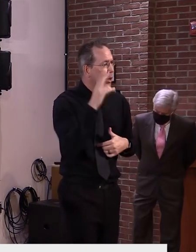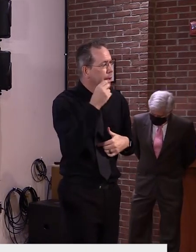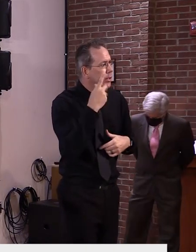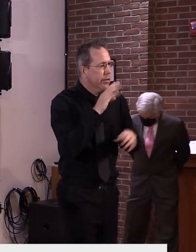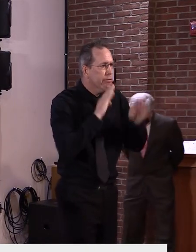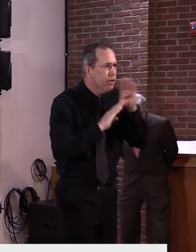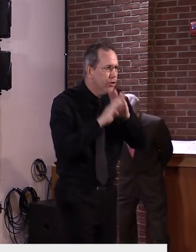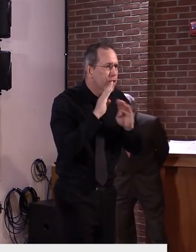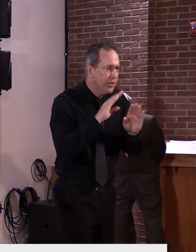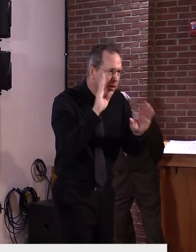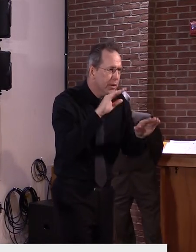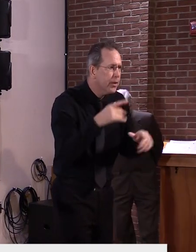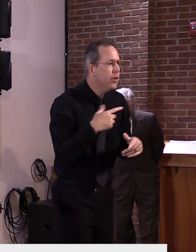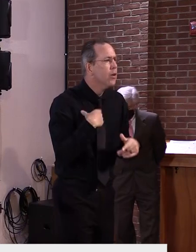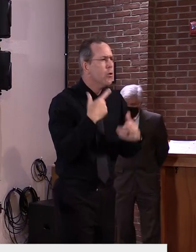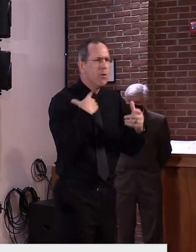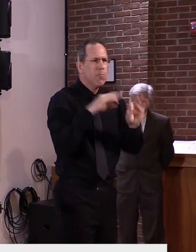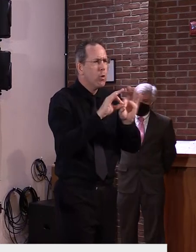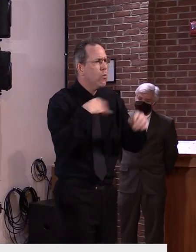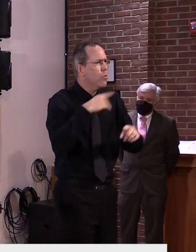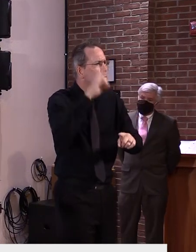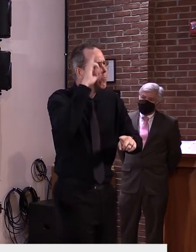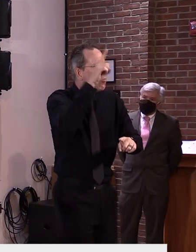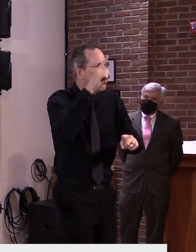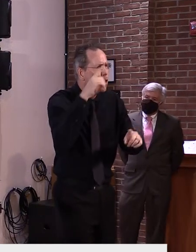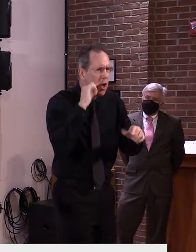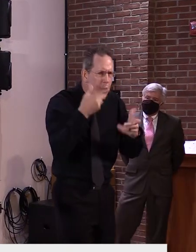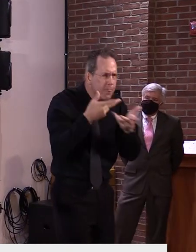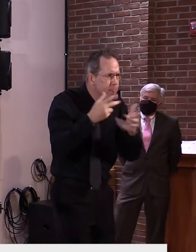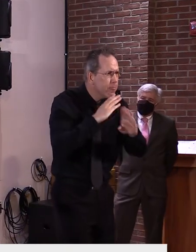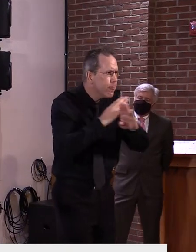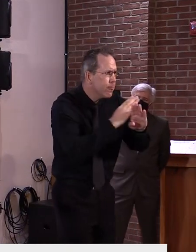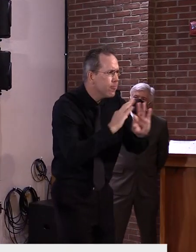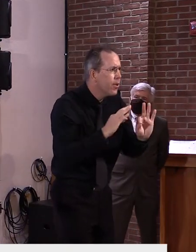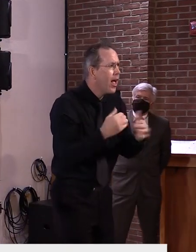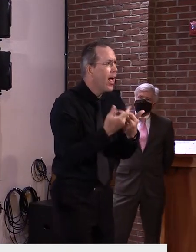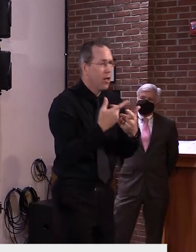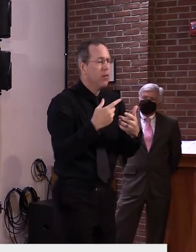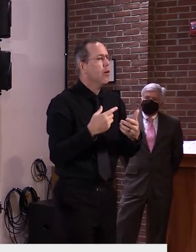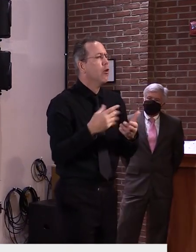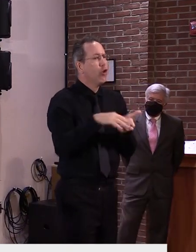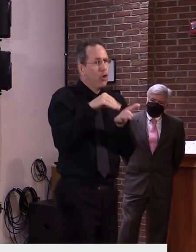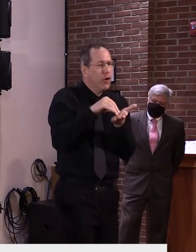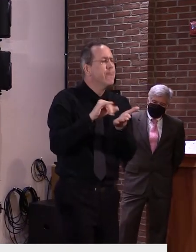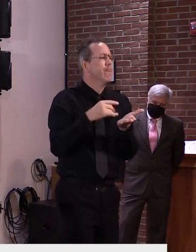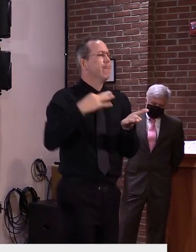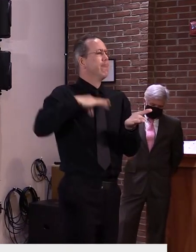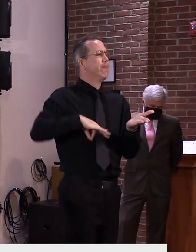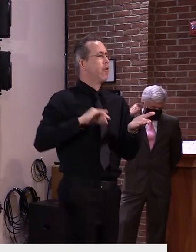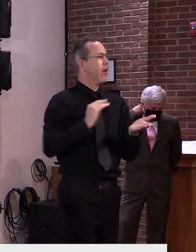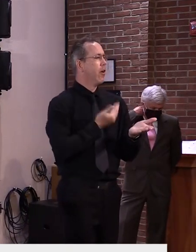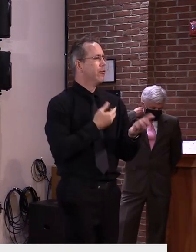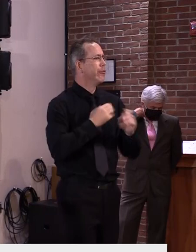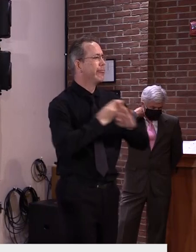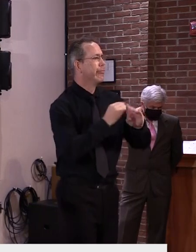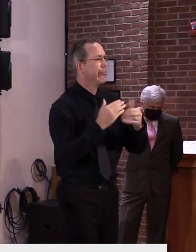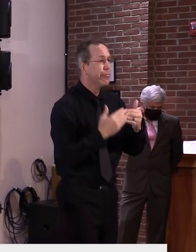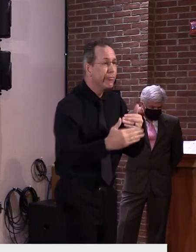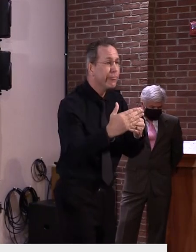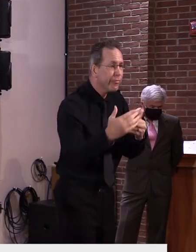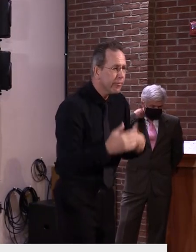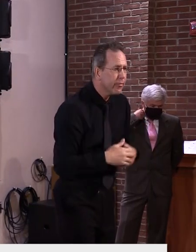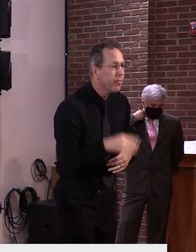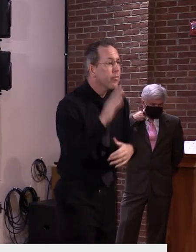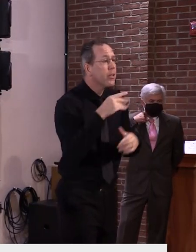the better off we'll be. This means keeping 6 feet apart, wearing a mask